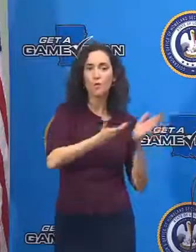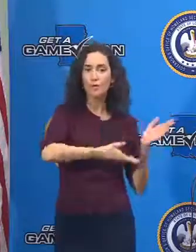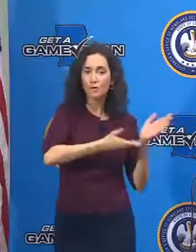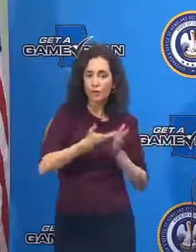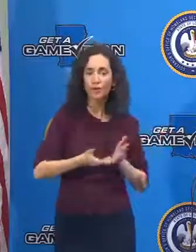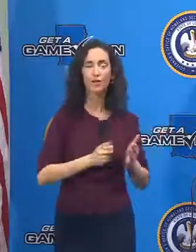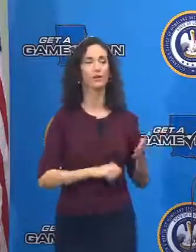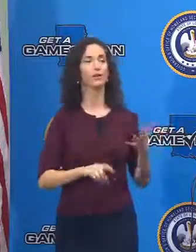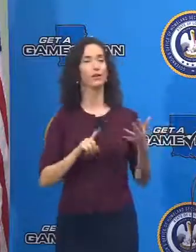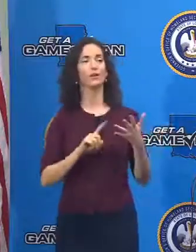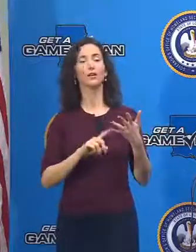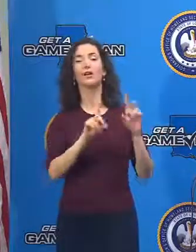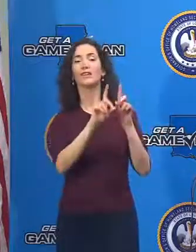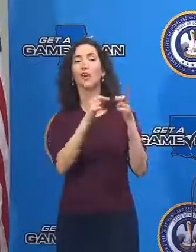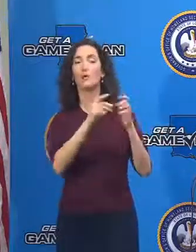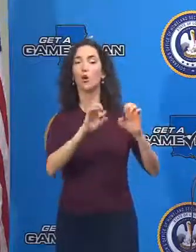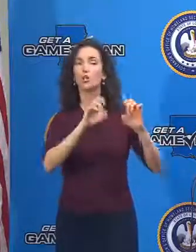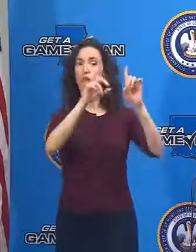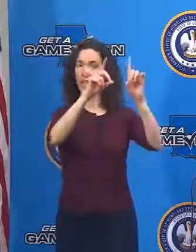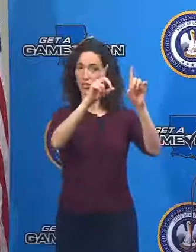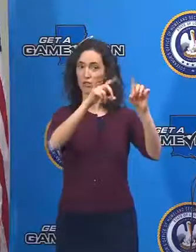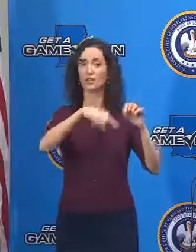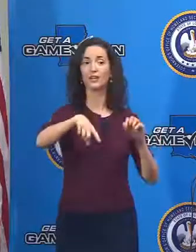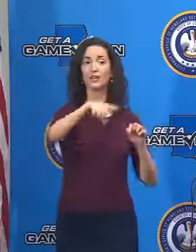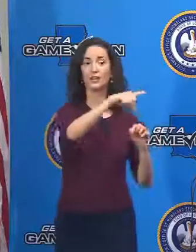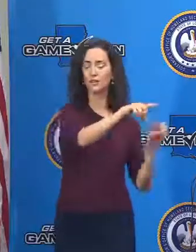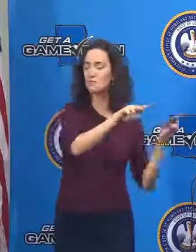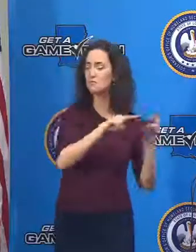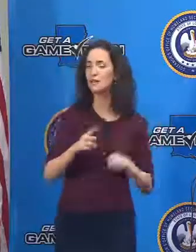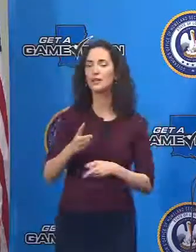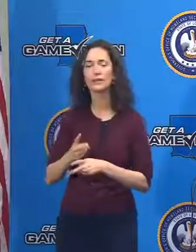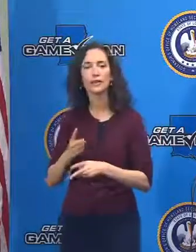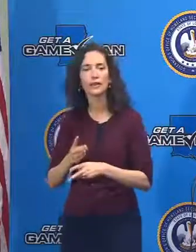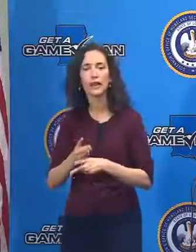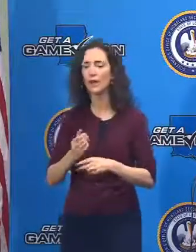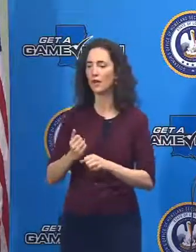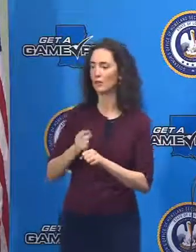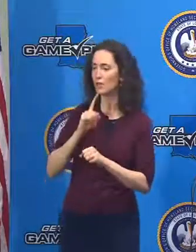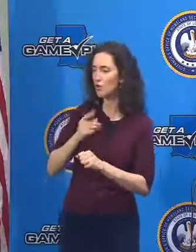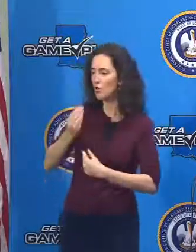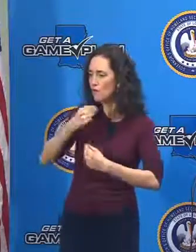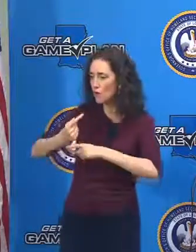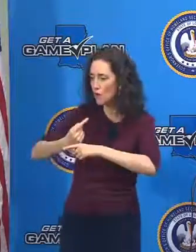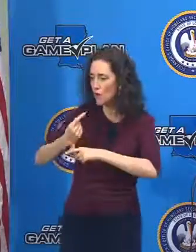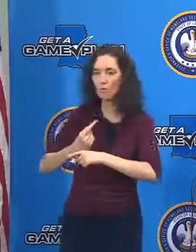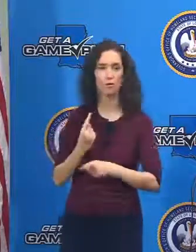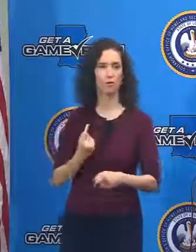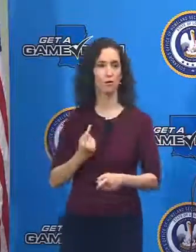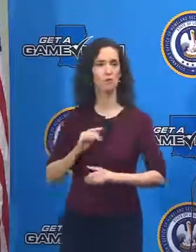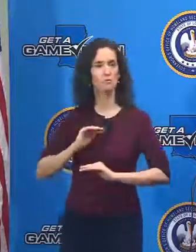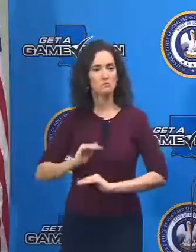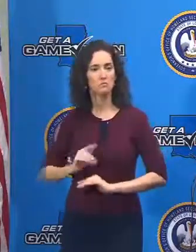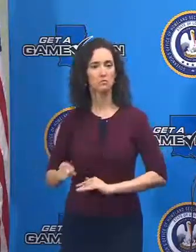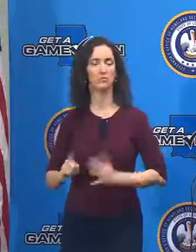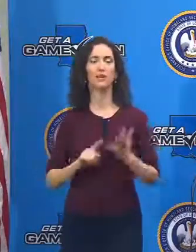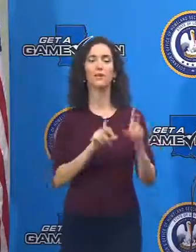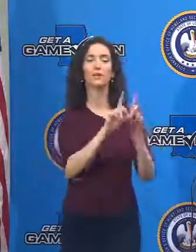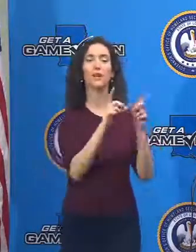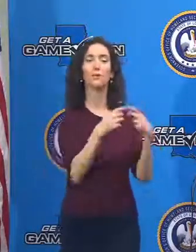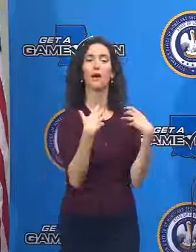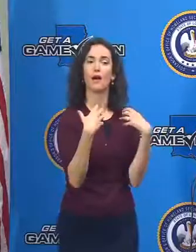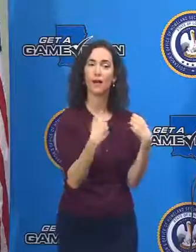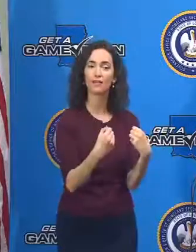the Department of Education to do respite care and dietary care. It takes the Department of Health to have their docs